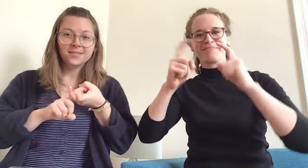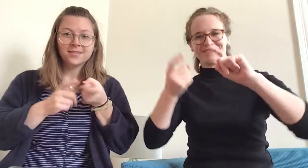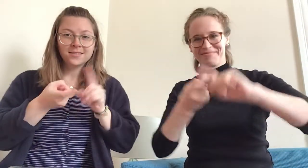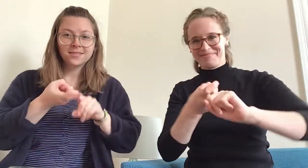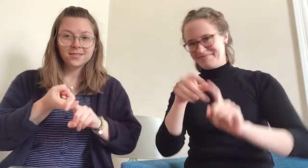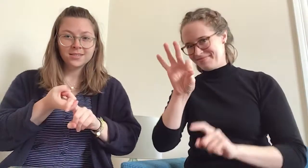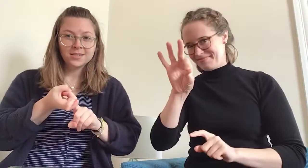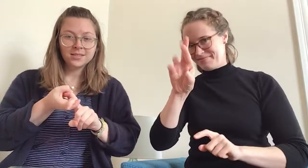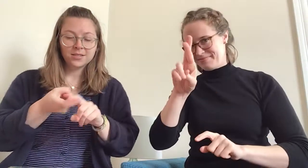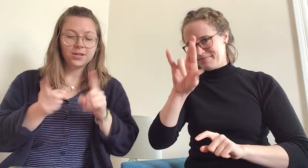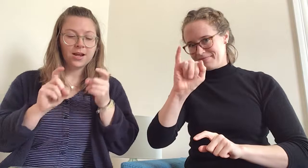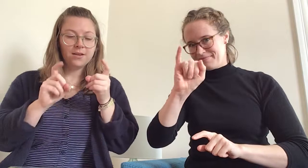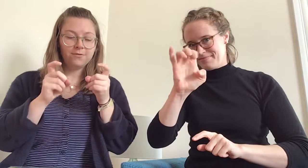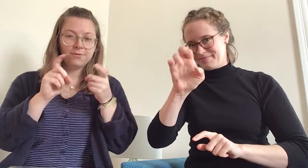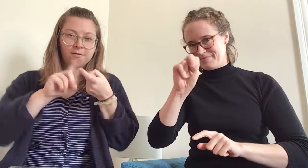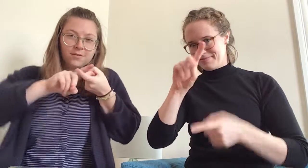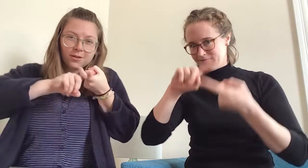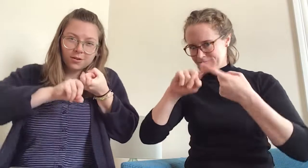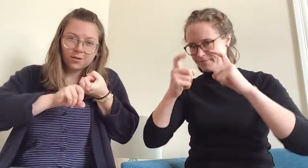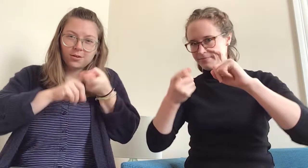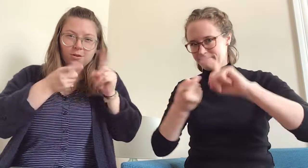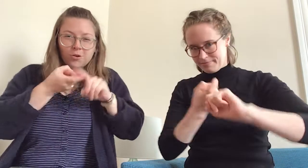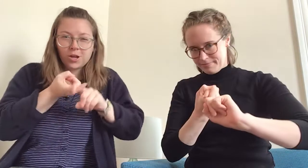friends. So you kind of